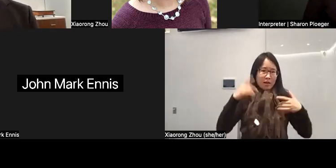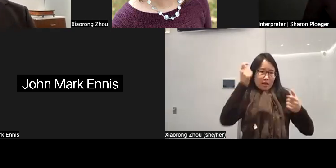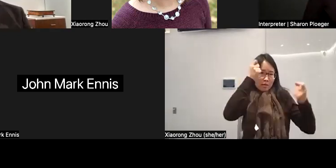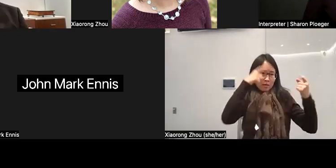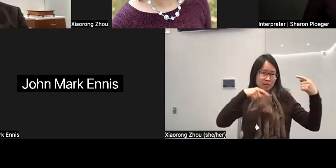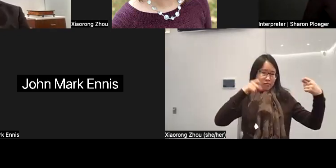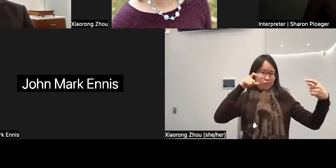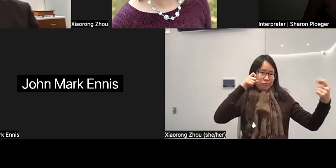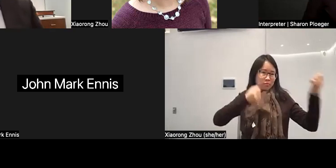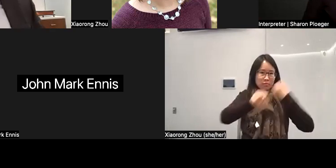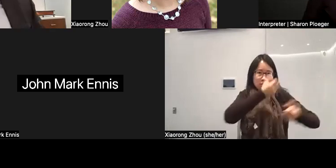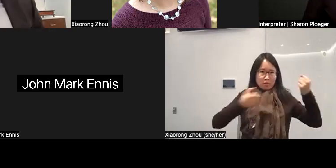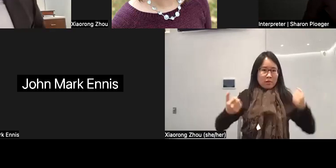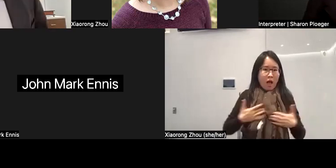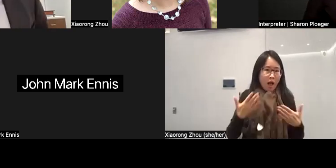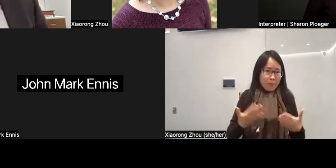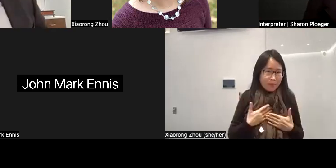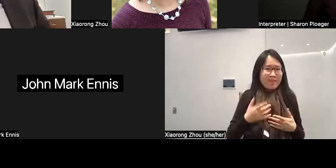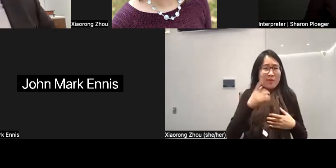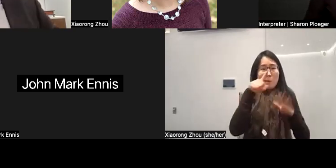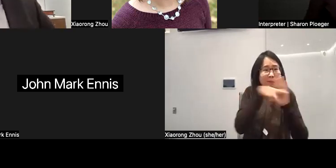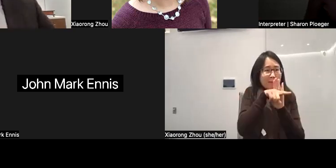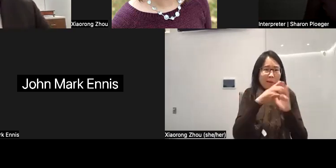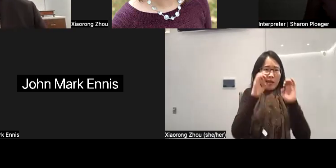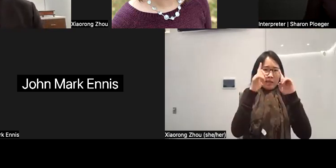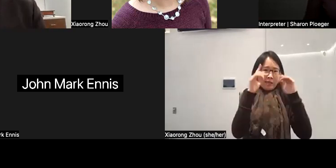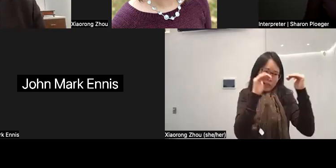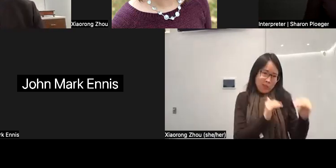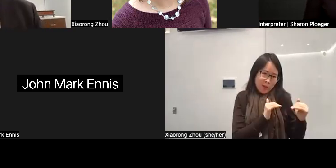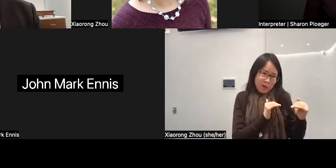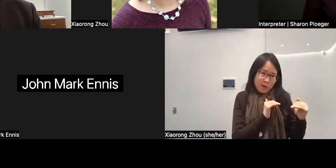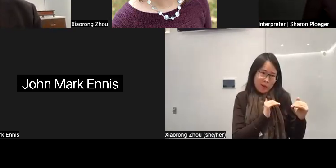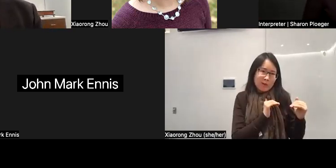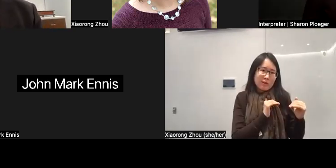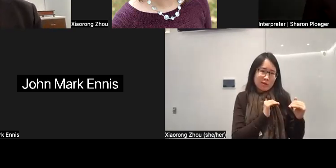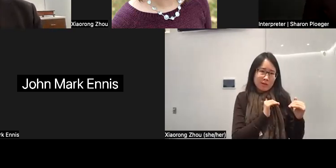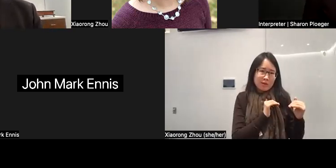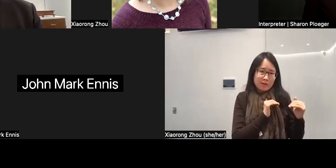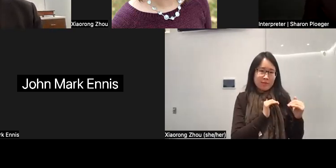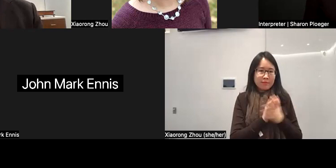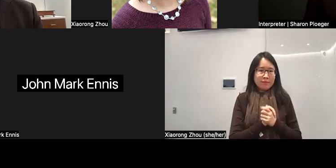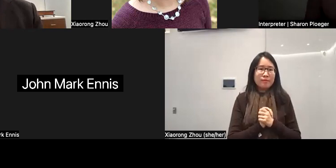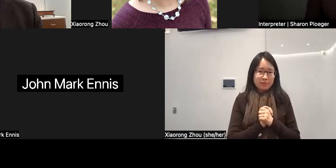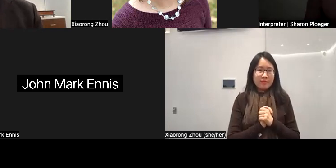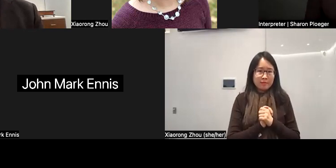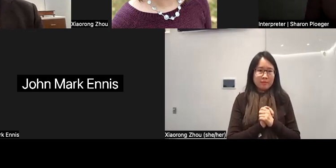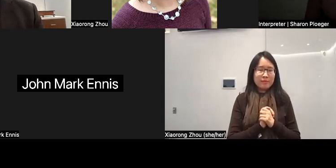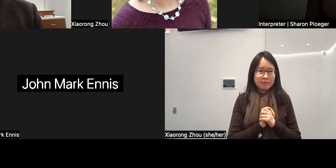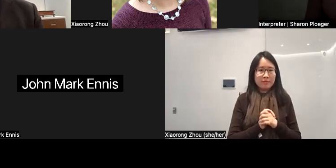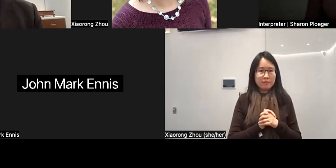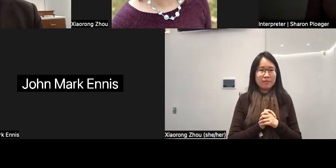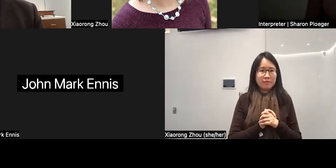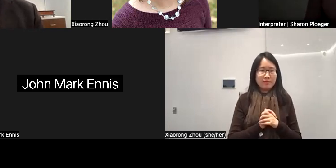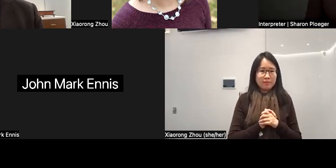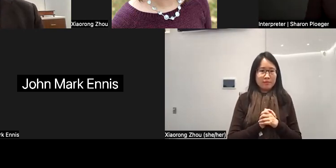able to have social, cultural signing with one another, understanding, and very positive, and everybody was happy. But the education and